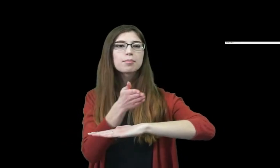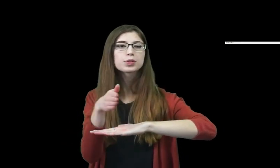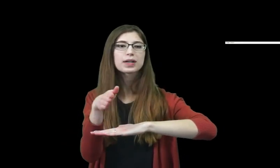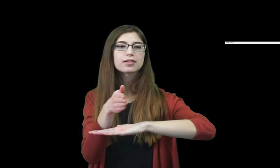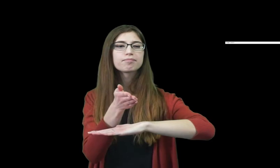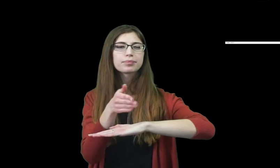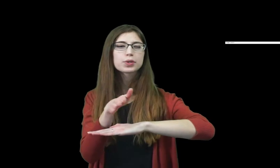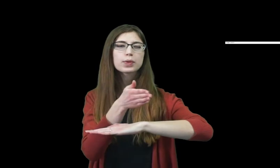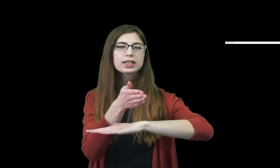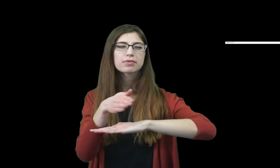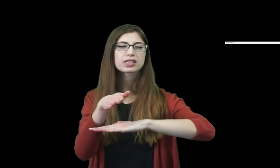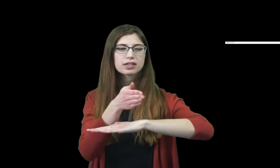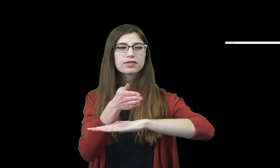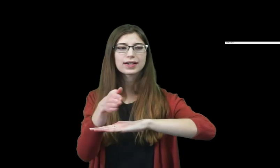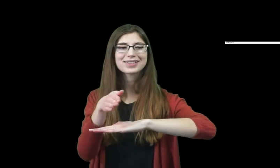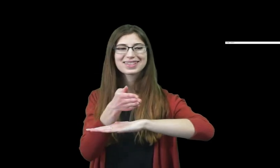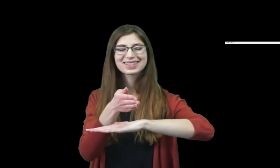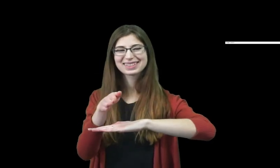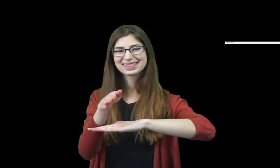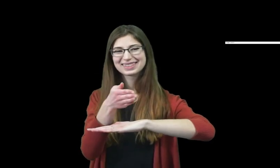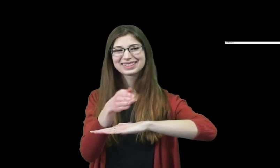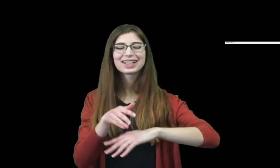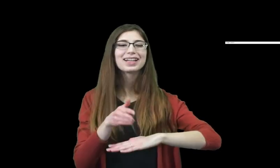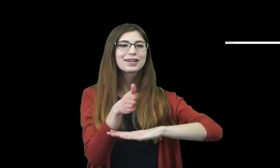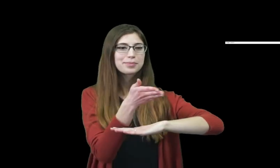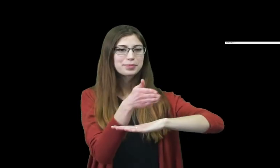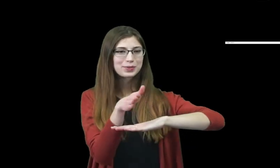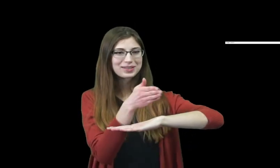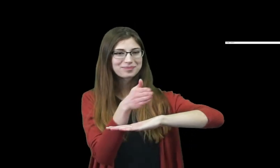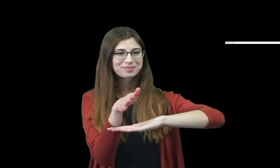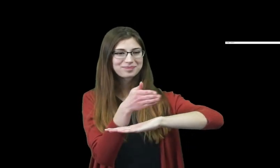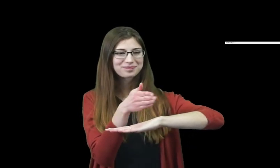Between your wrist and your fingers. Between.